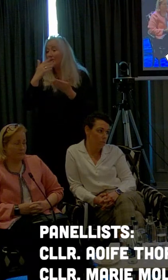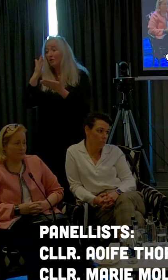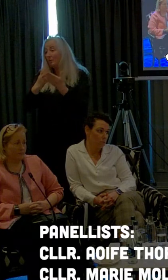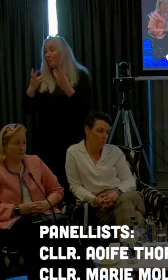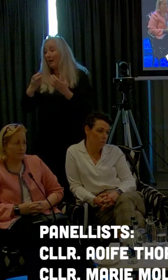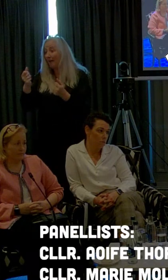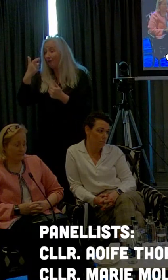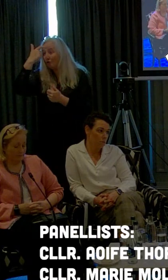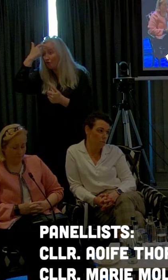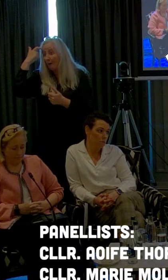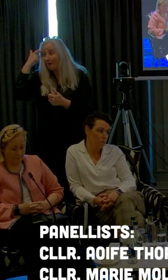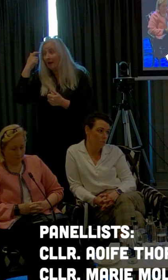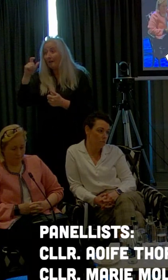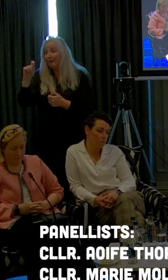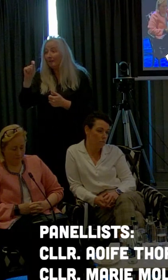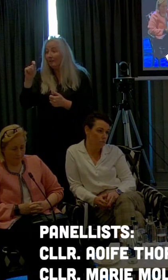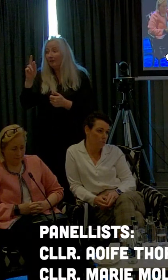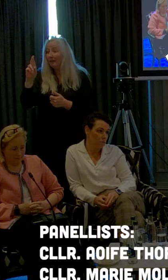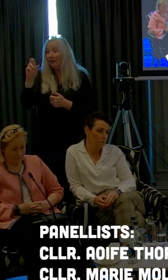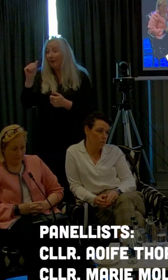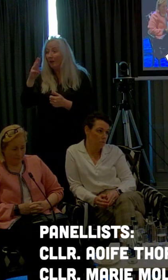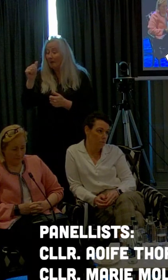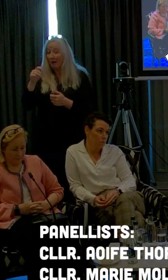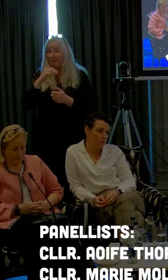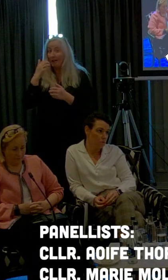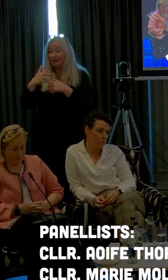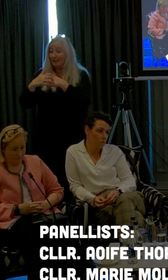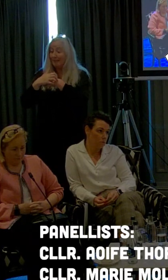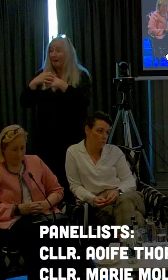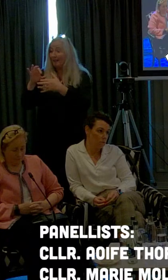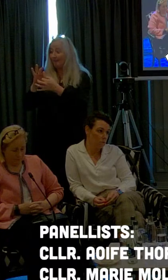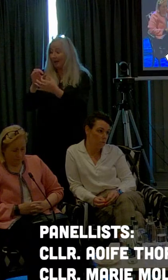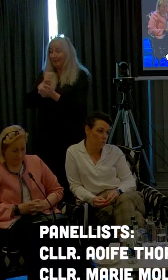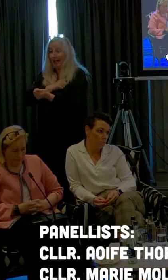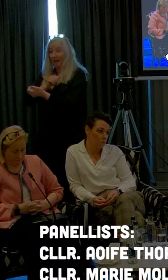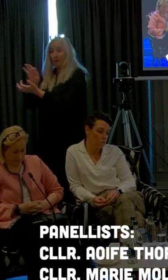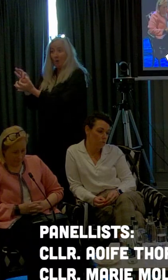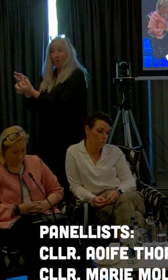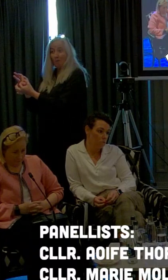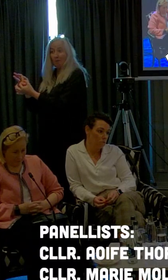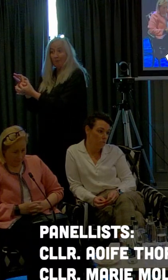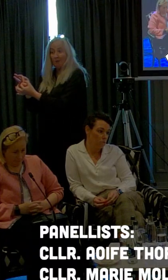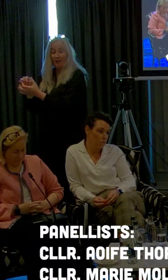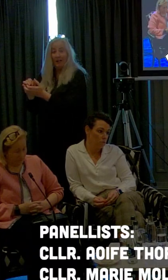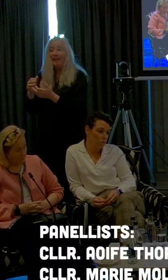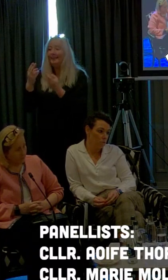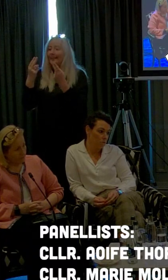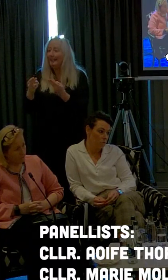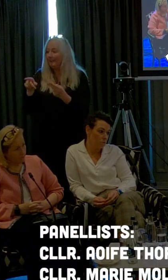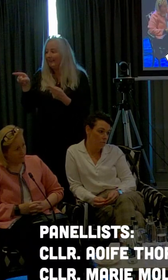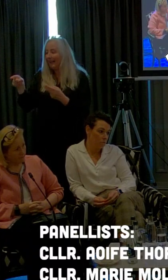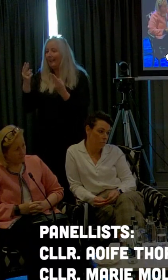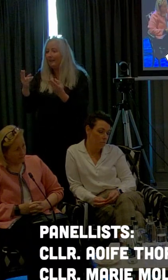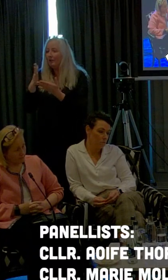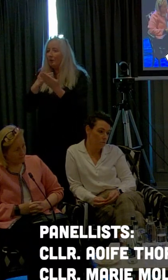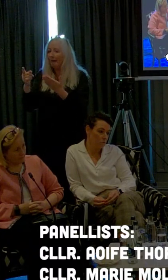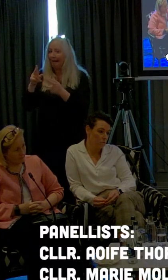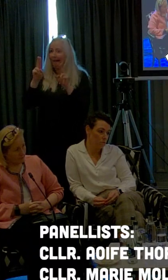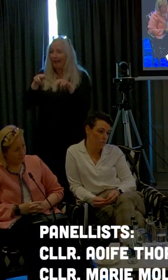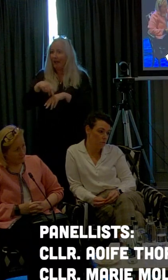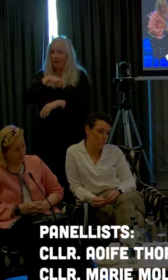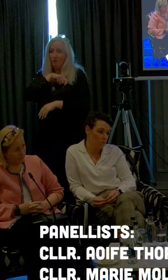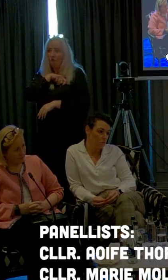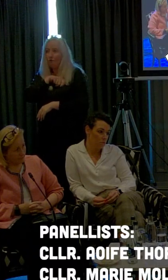of existing domestic violence within the home, and they need somebody they can trust and somebody they do not fear. And